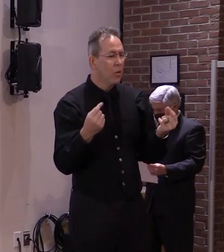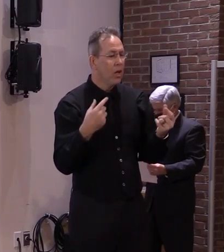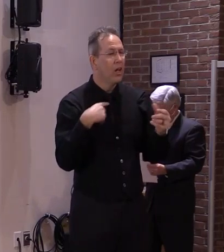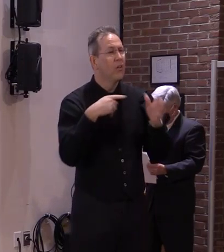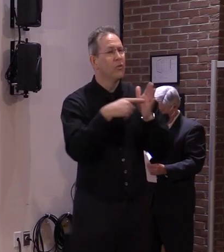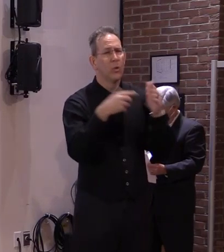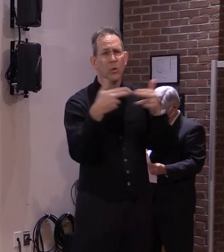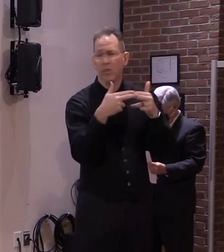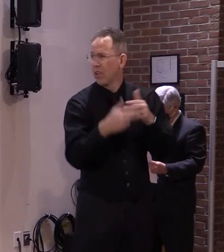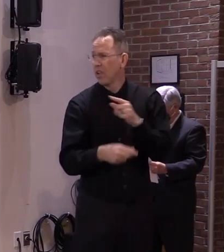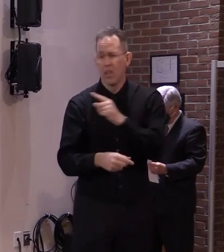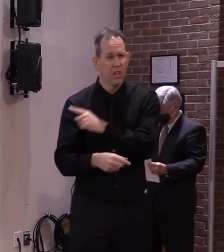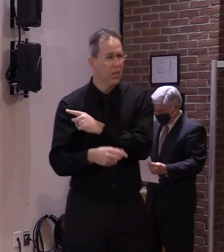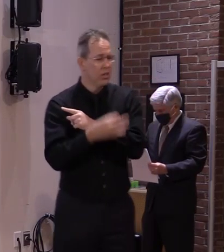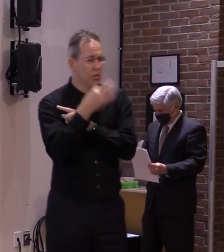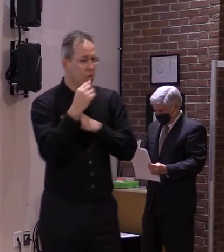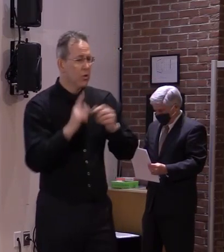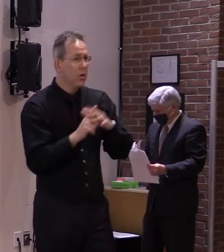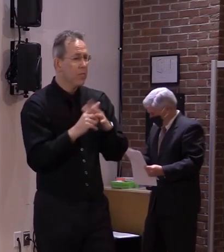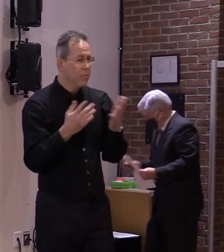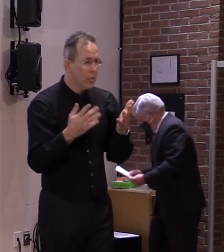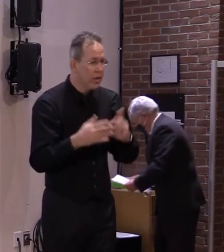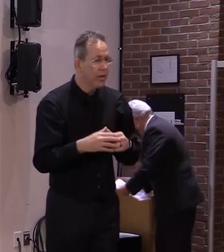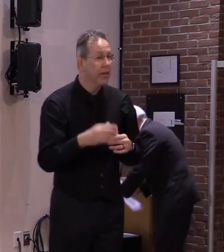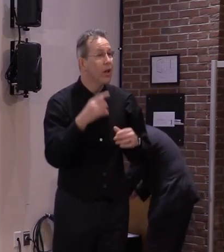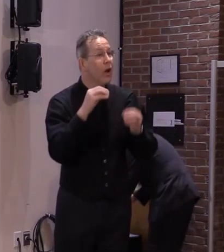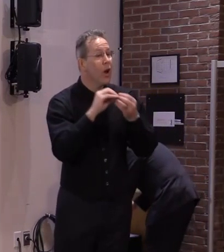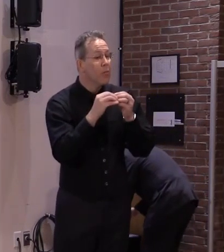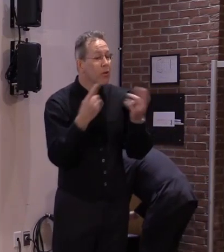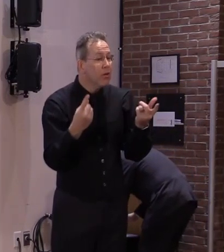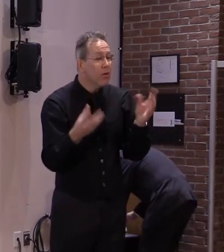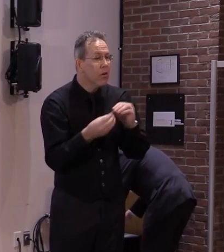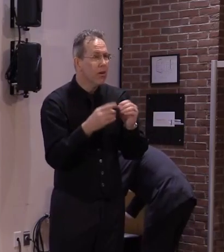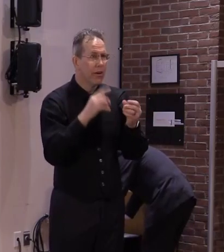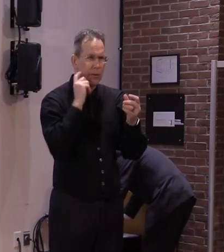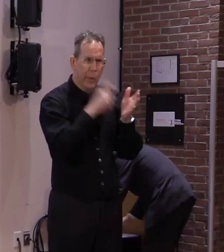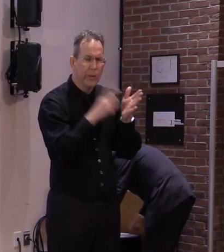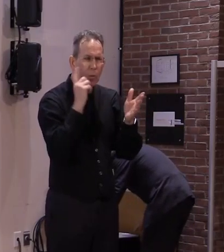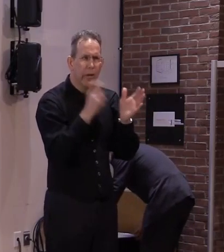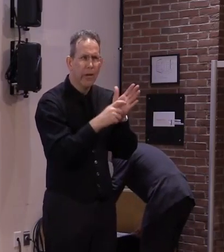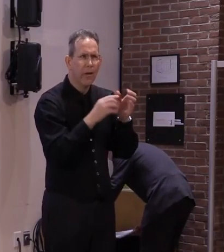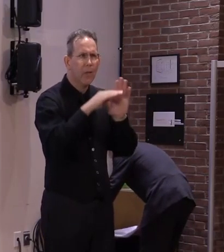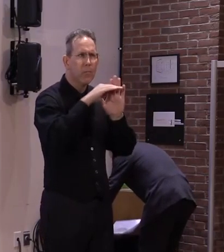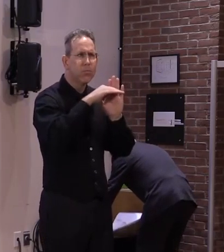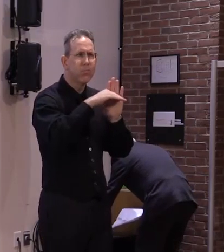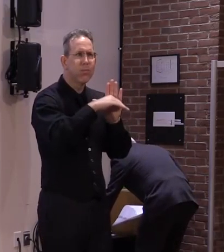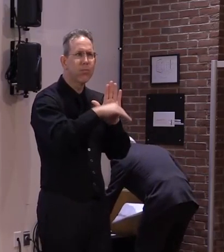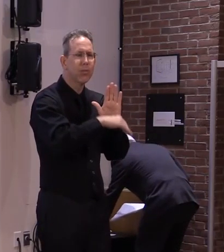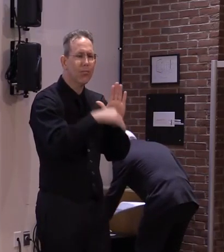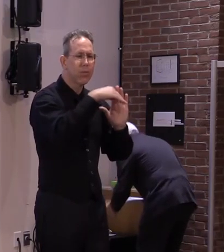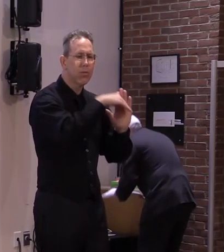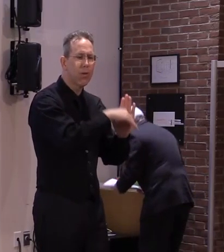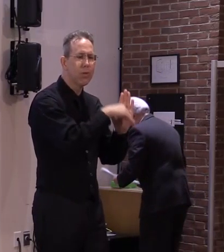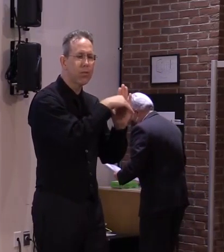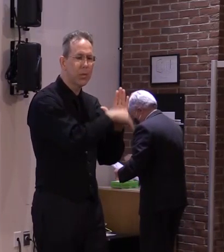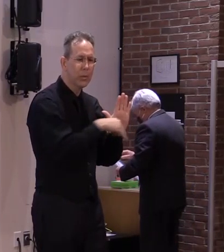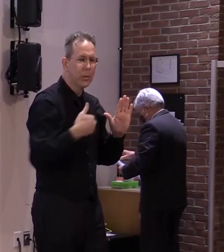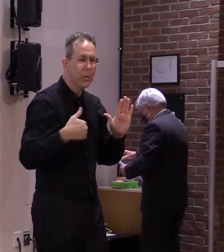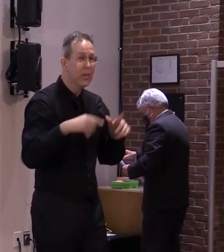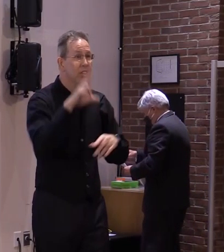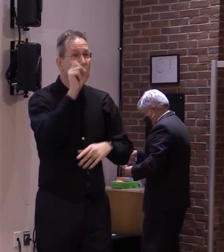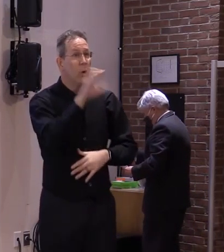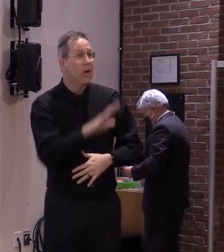COVID-19 trends continue nationally, regionally, and also here in Vermont. The United States continues to see the